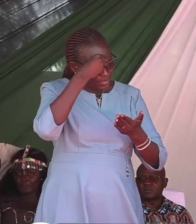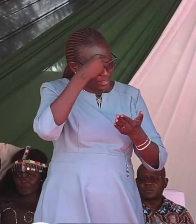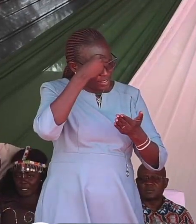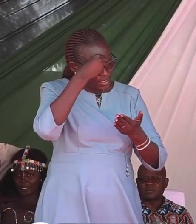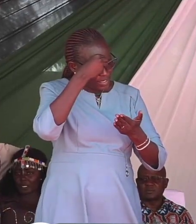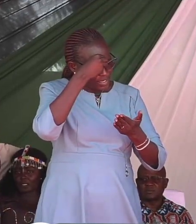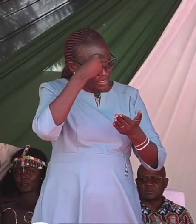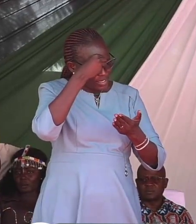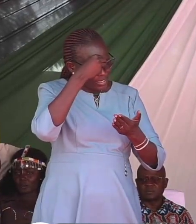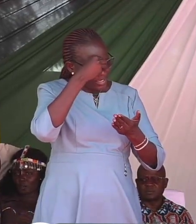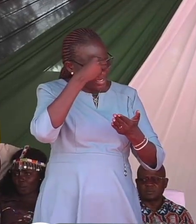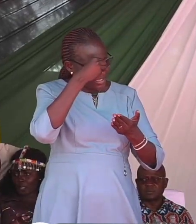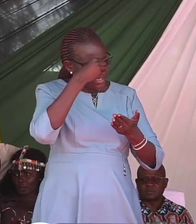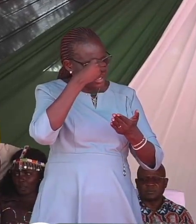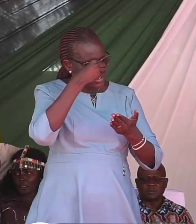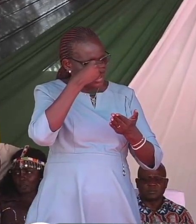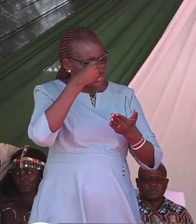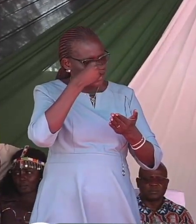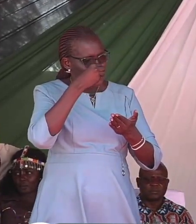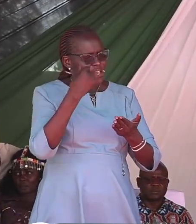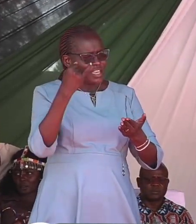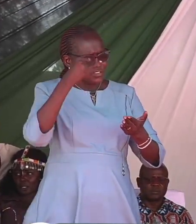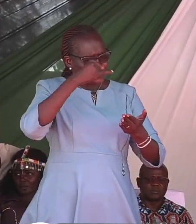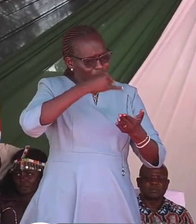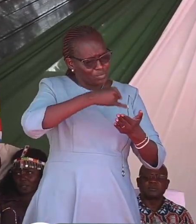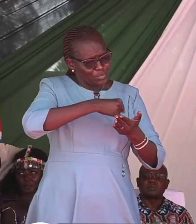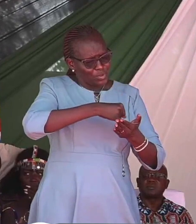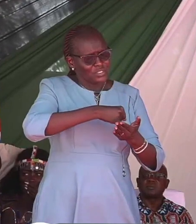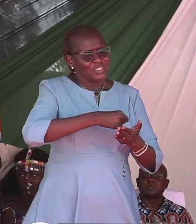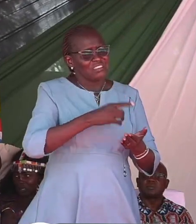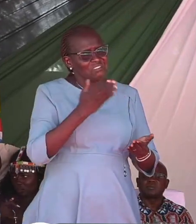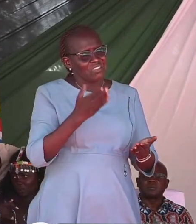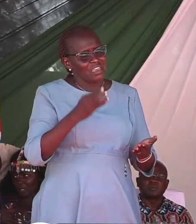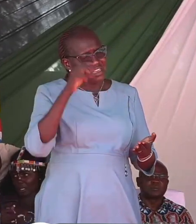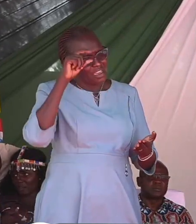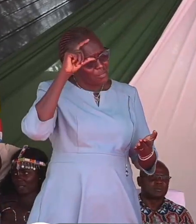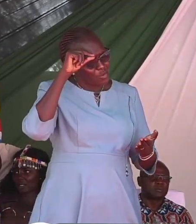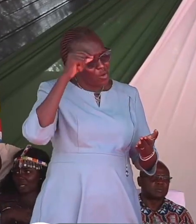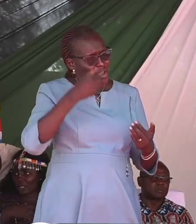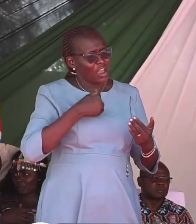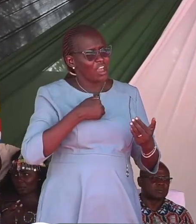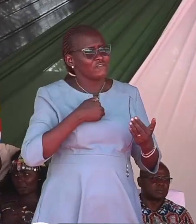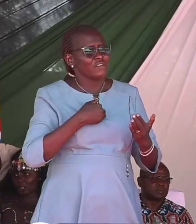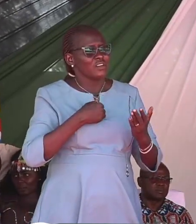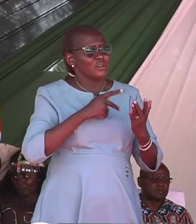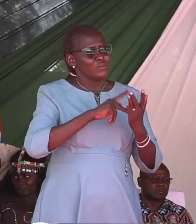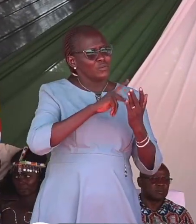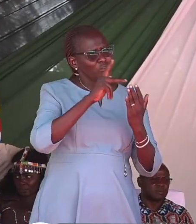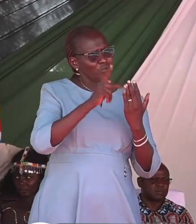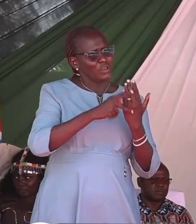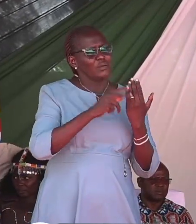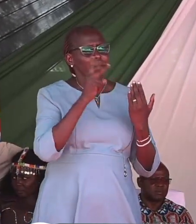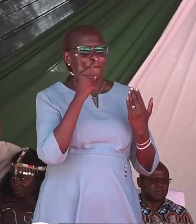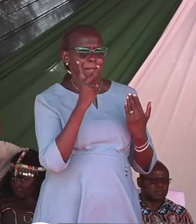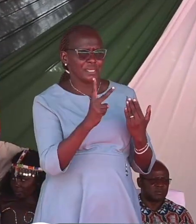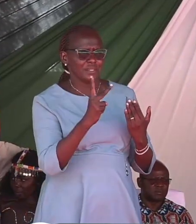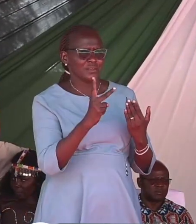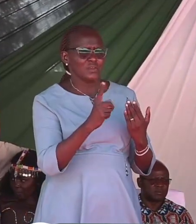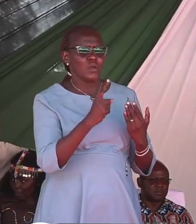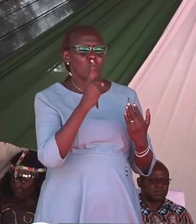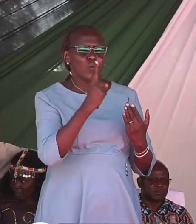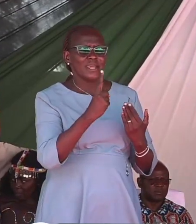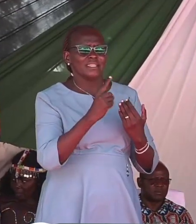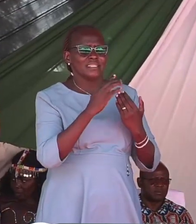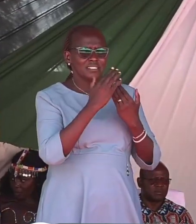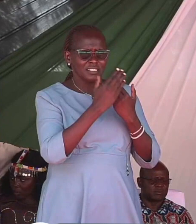EDU entry point was Mombasa. And we have 2 programs with EDU. One program is digital